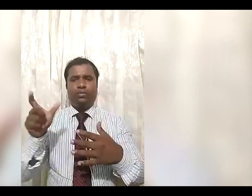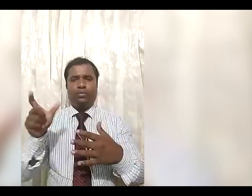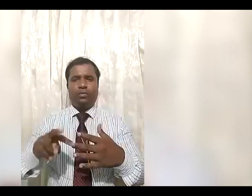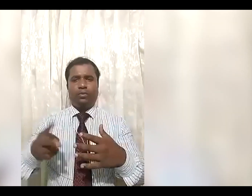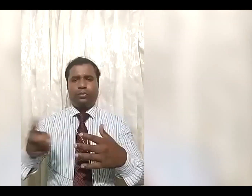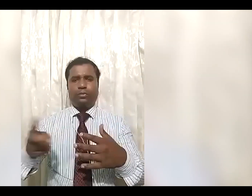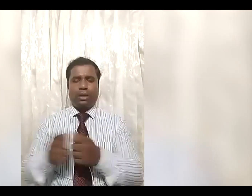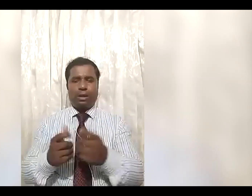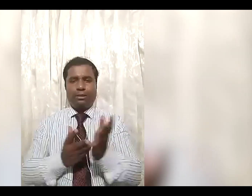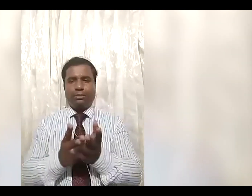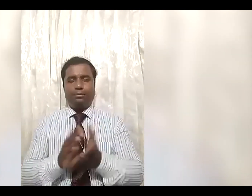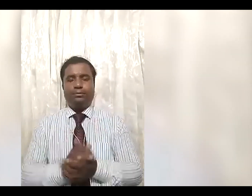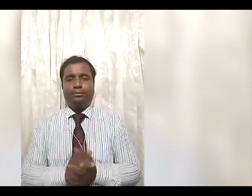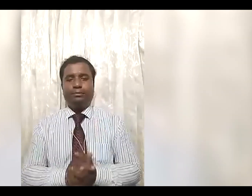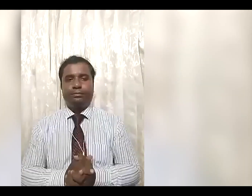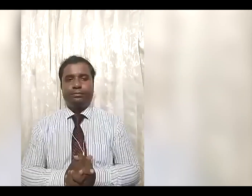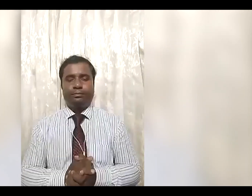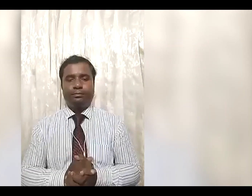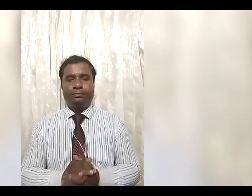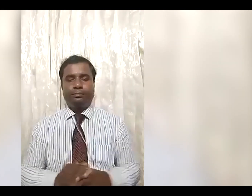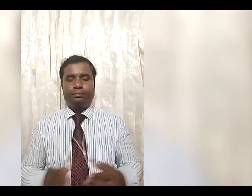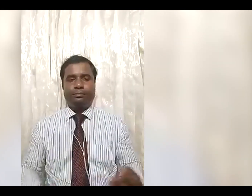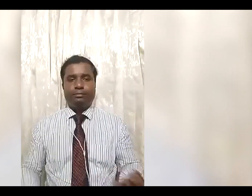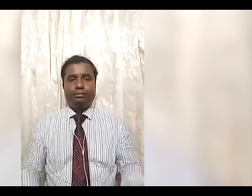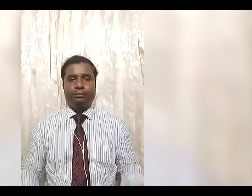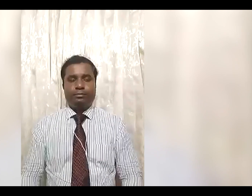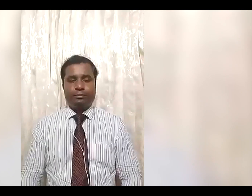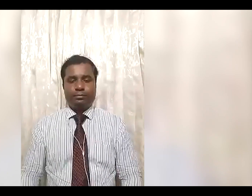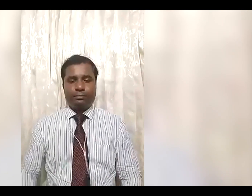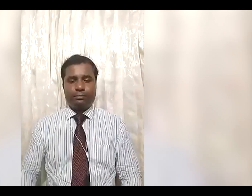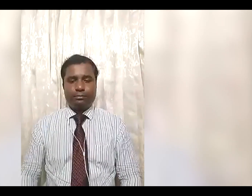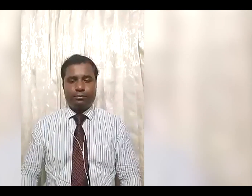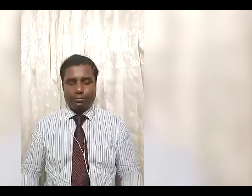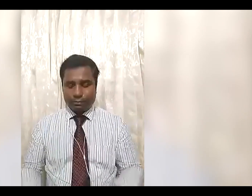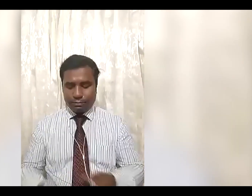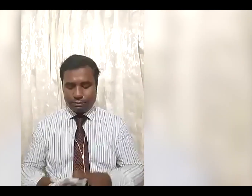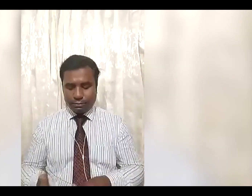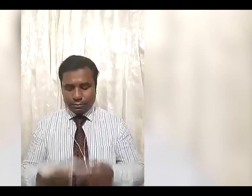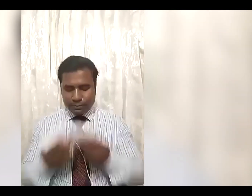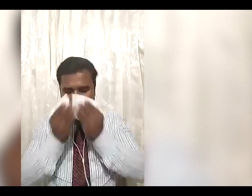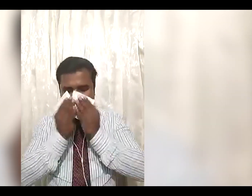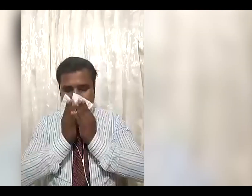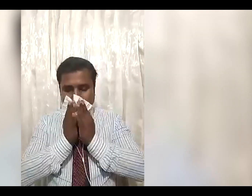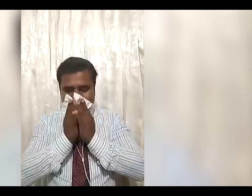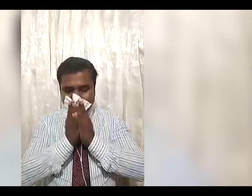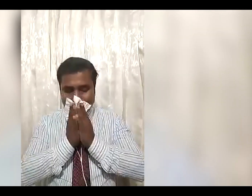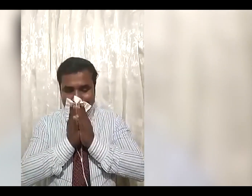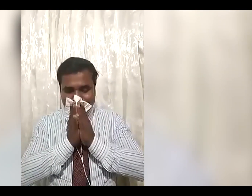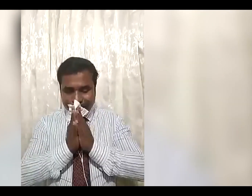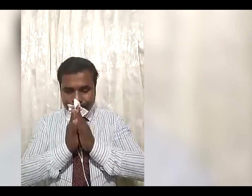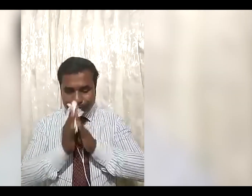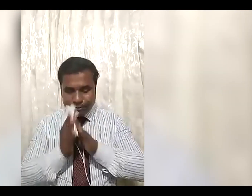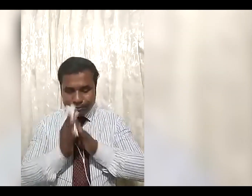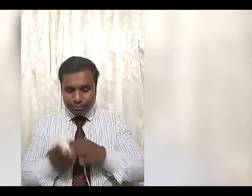we're better placed when COVID-19 happened. Many states already have some alternative voting measures in place. And those, in many cases, the reason